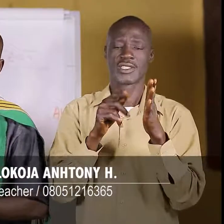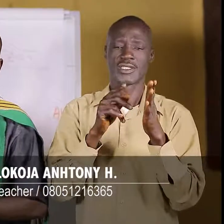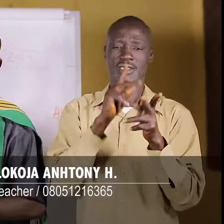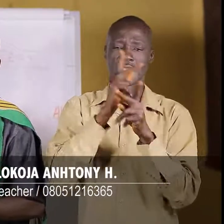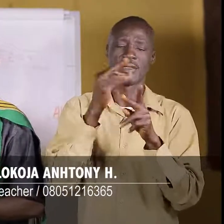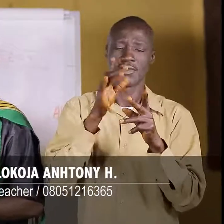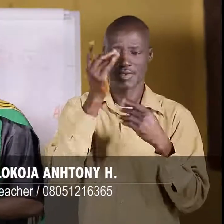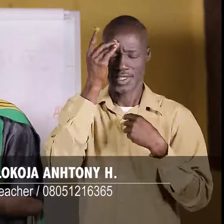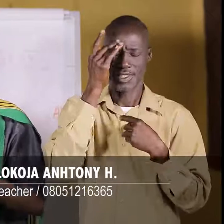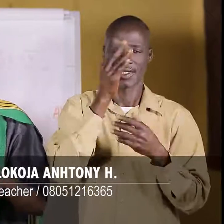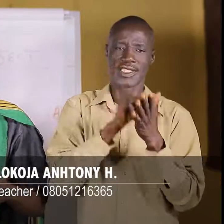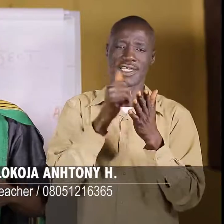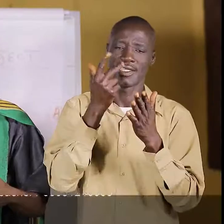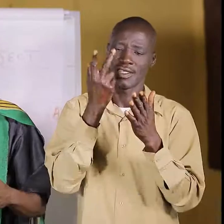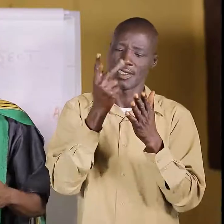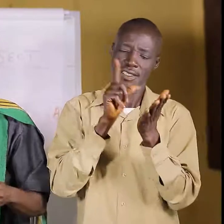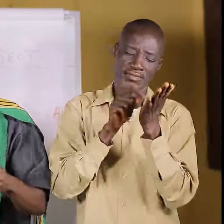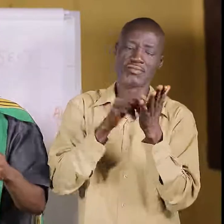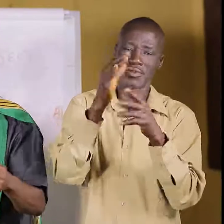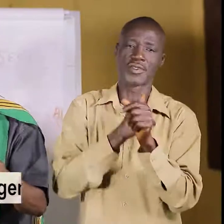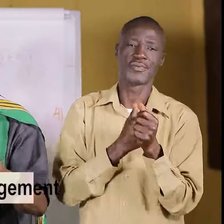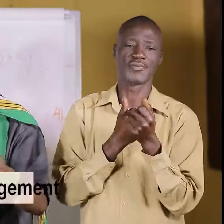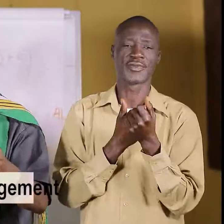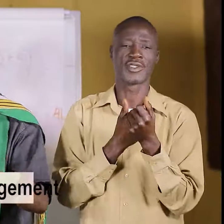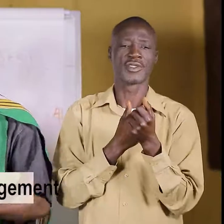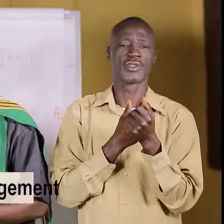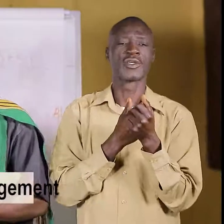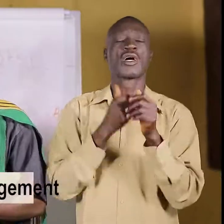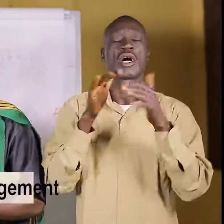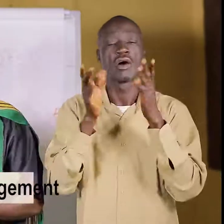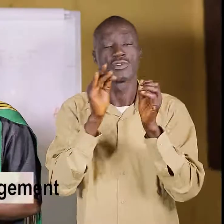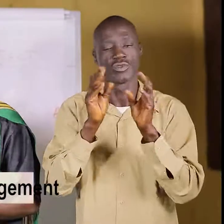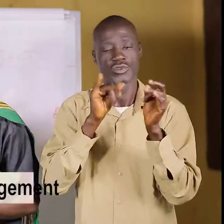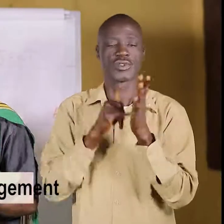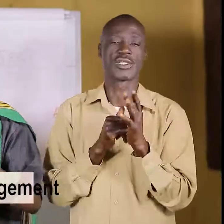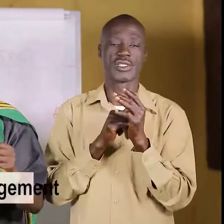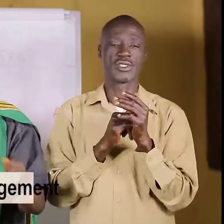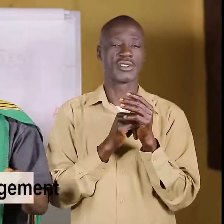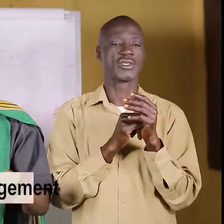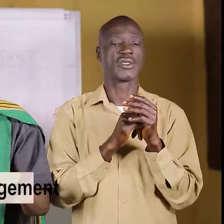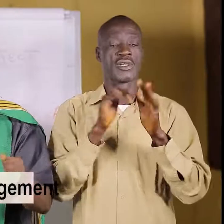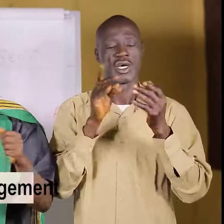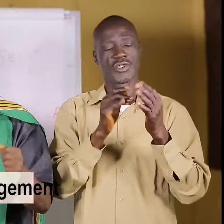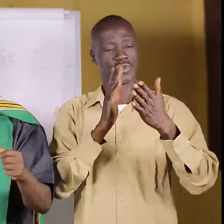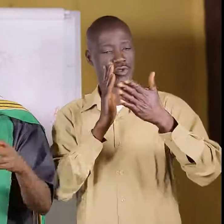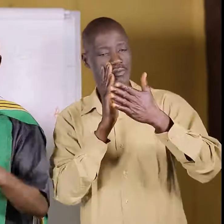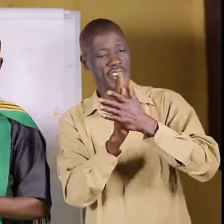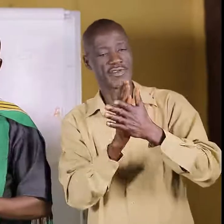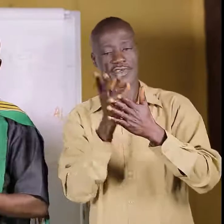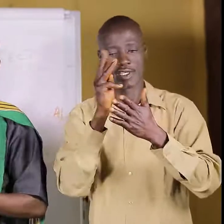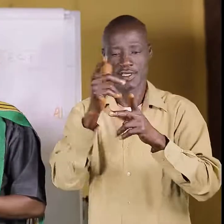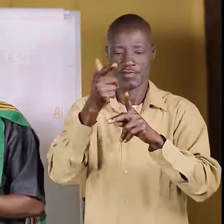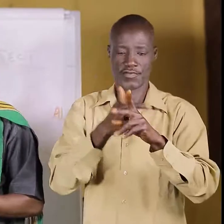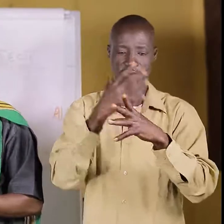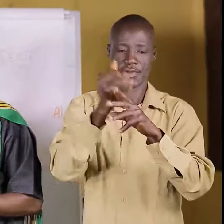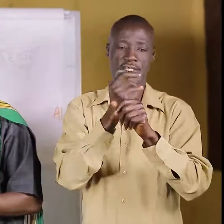contract? If no, what measures have you been taking to prevent them from contracting any